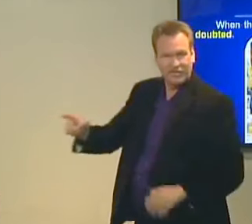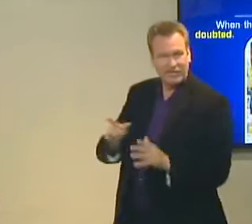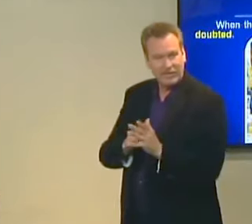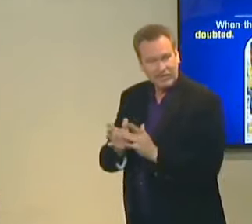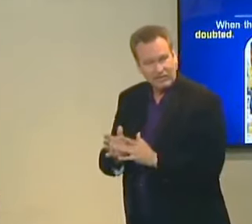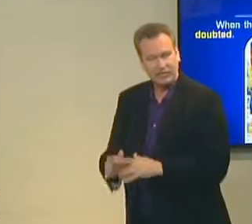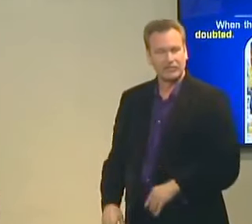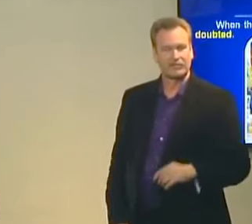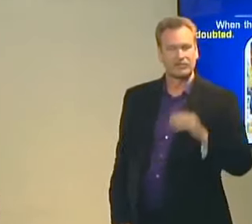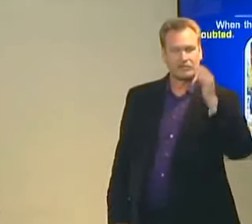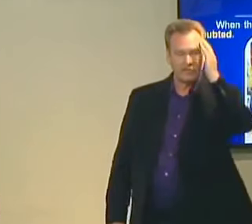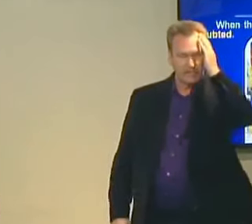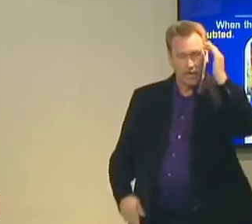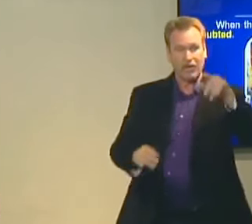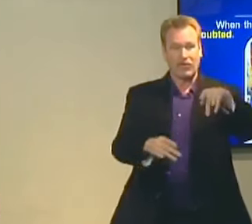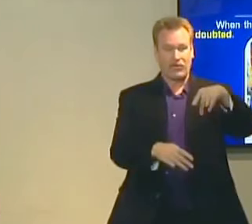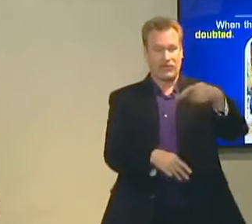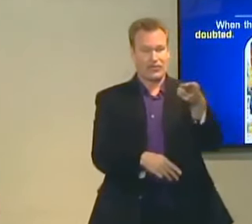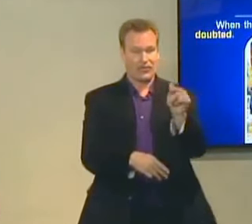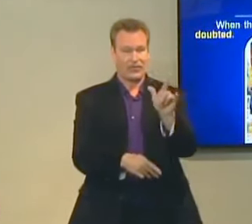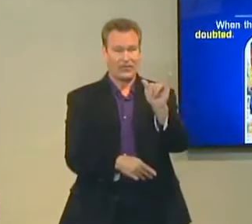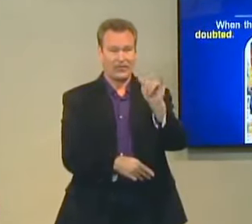Angels, angels in heaven bow down and worship Jesus.